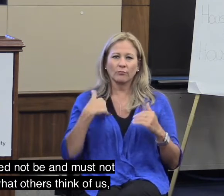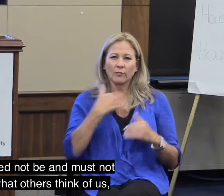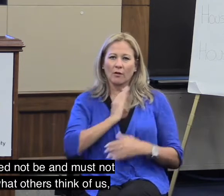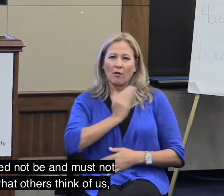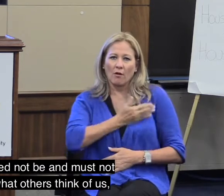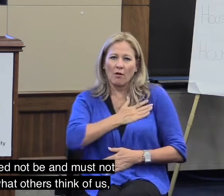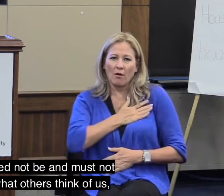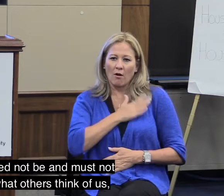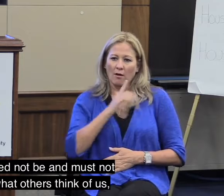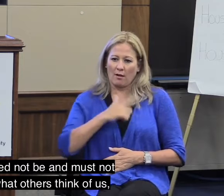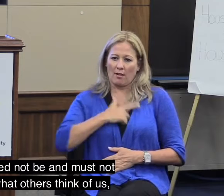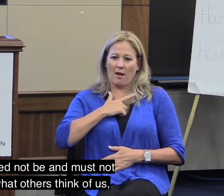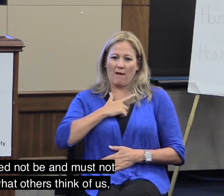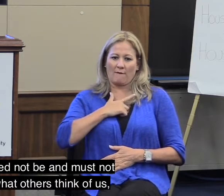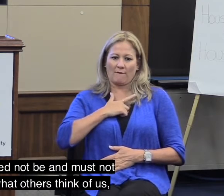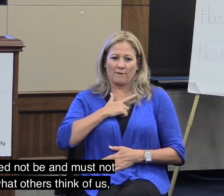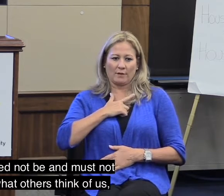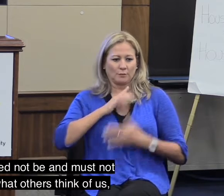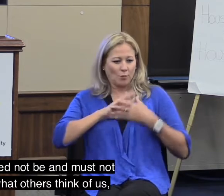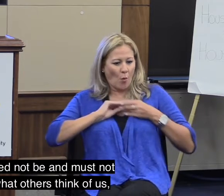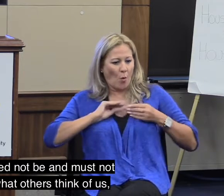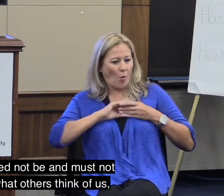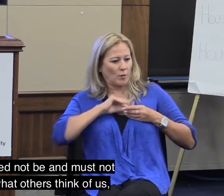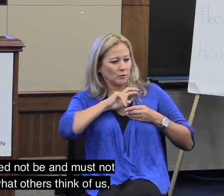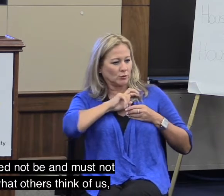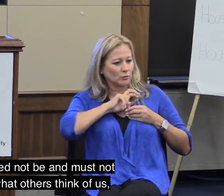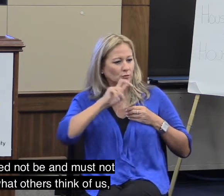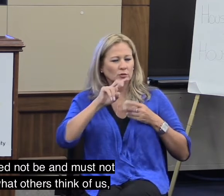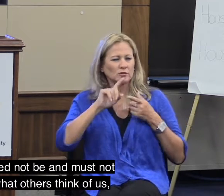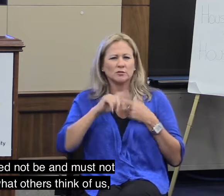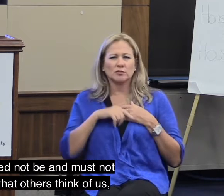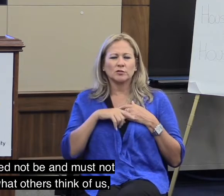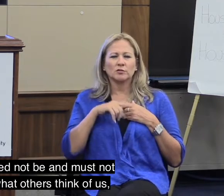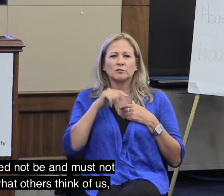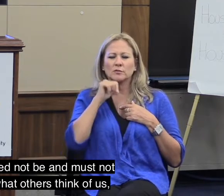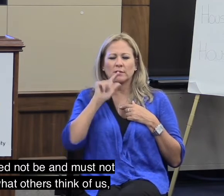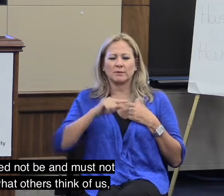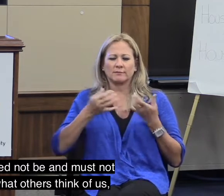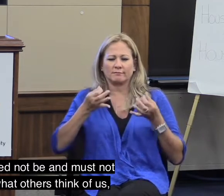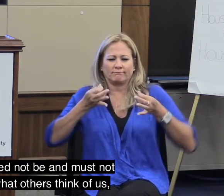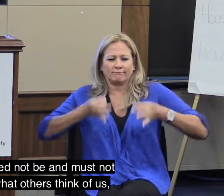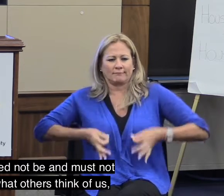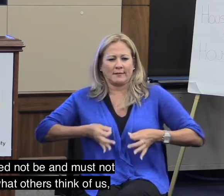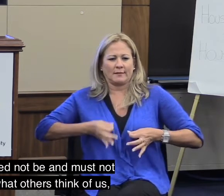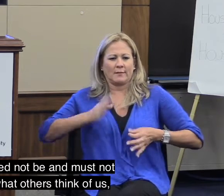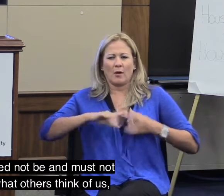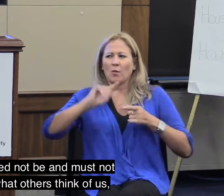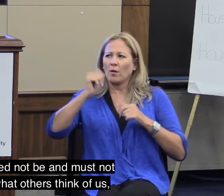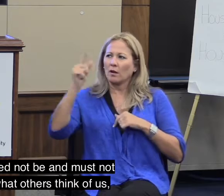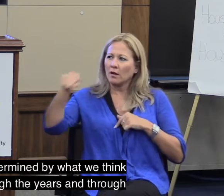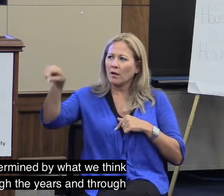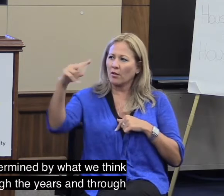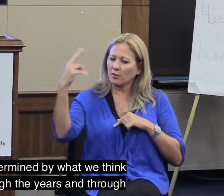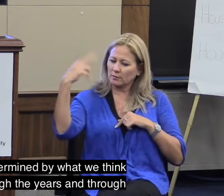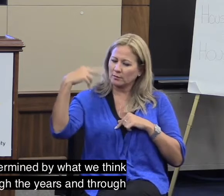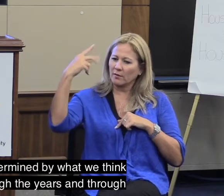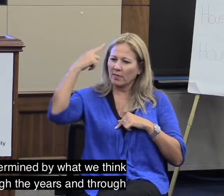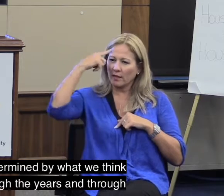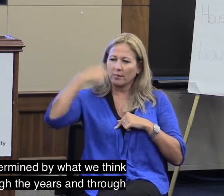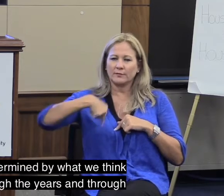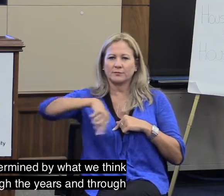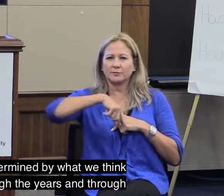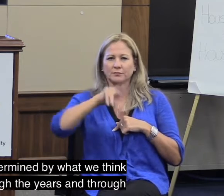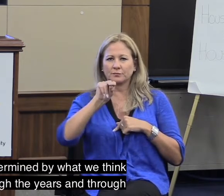own life journeys need not be and must not be determined by what others think of us,